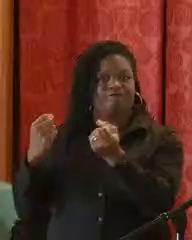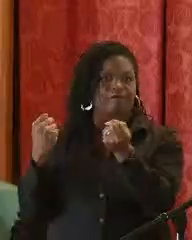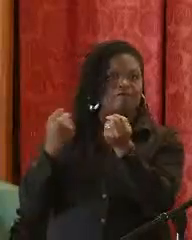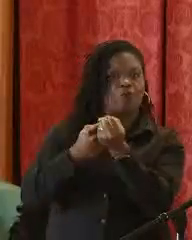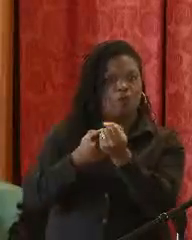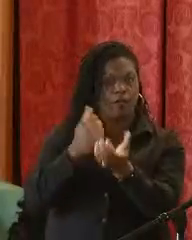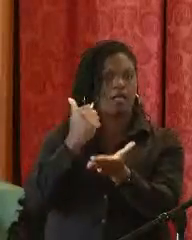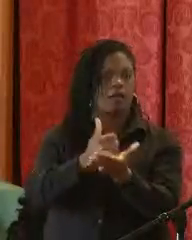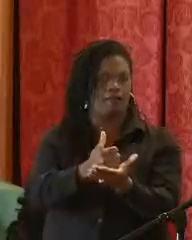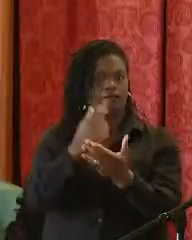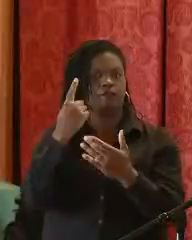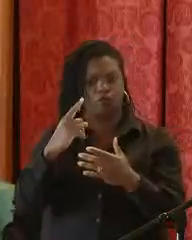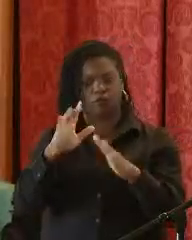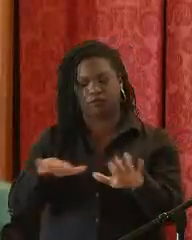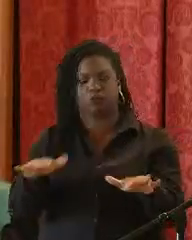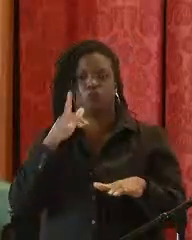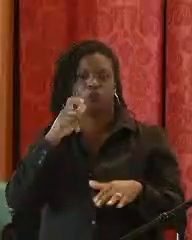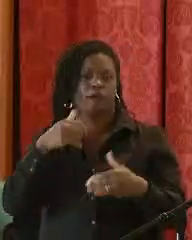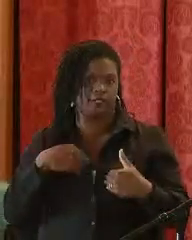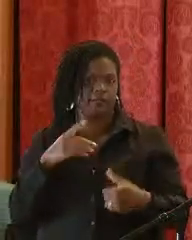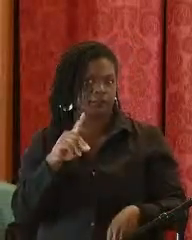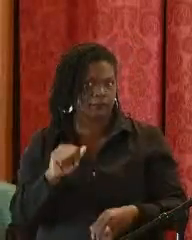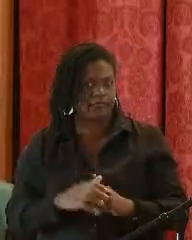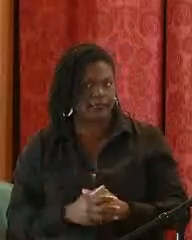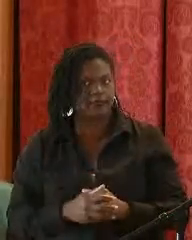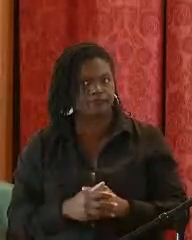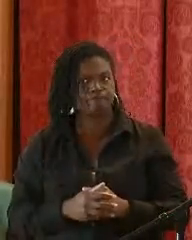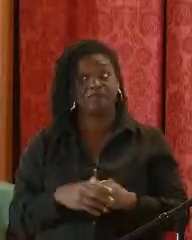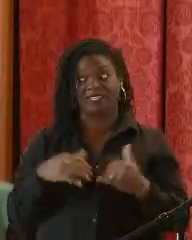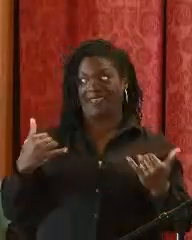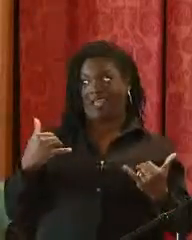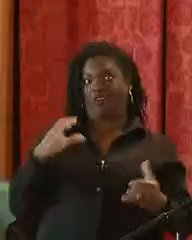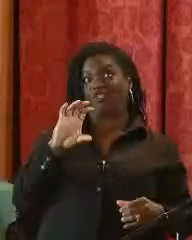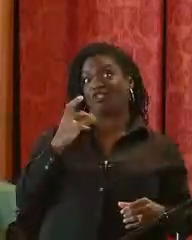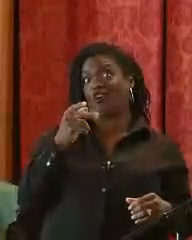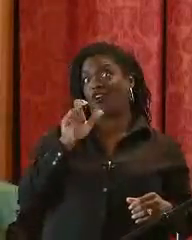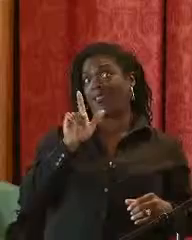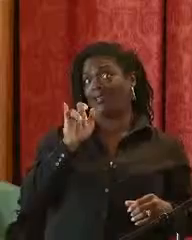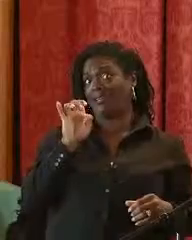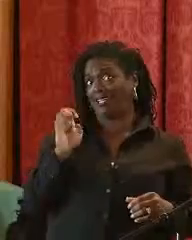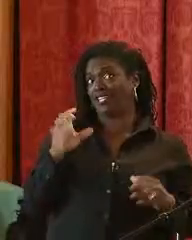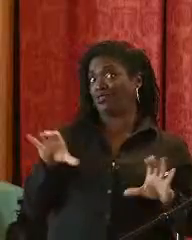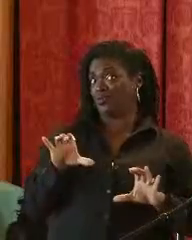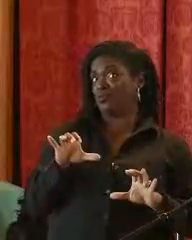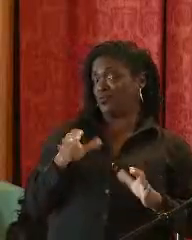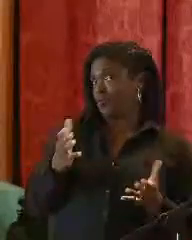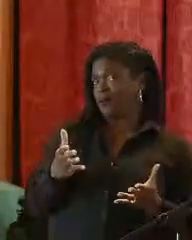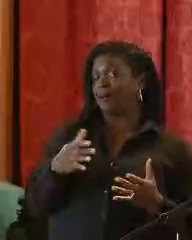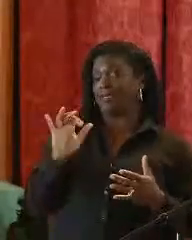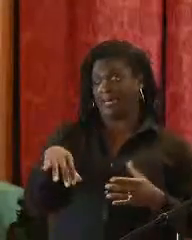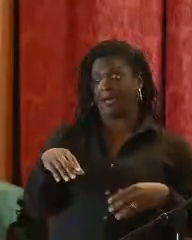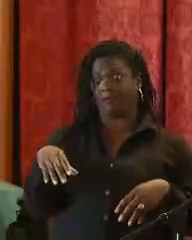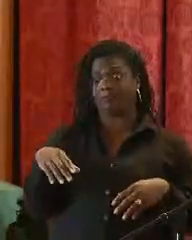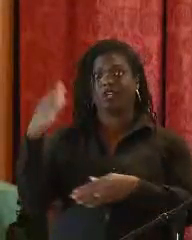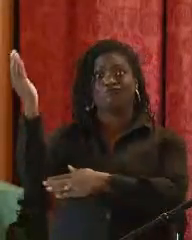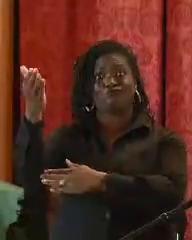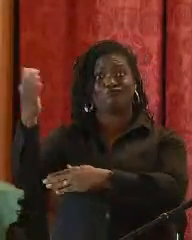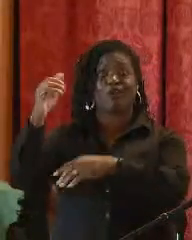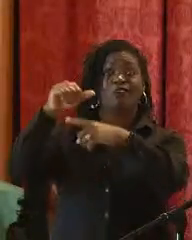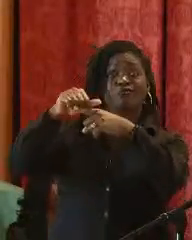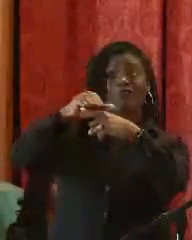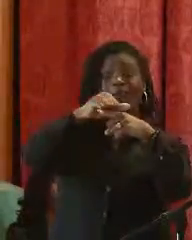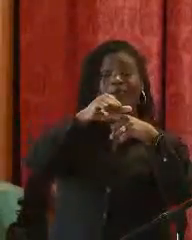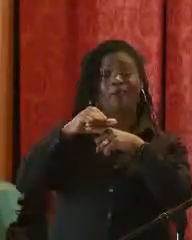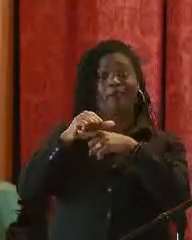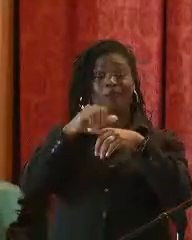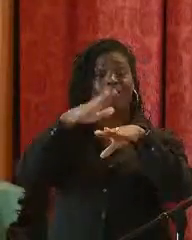possible for our children with disabilities. And currently, Charlie is doing that by delivering trainings on Section 504 all over the